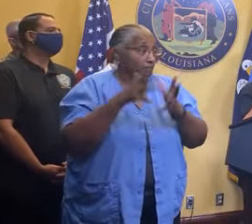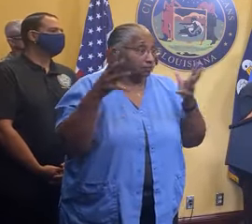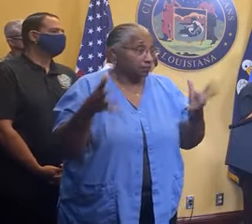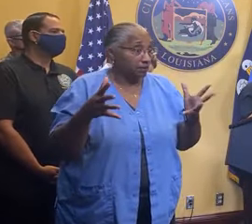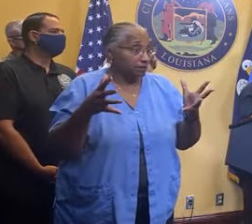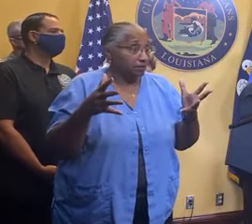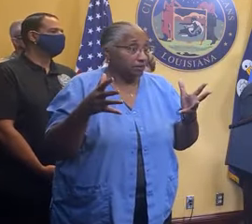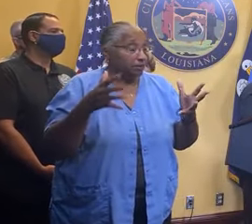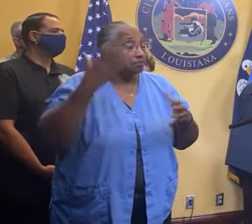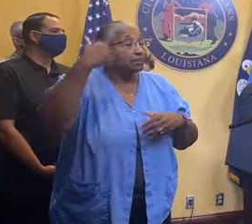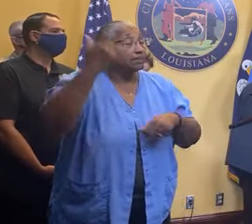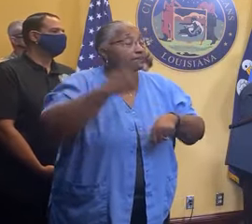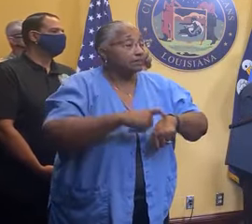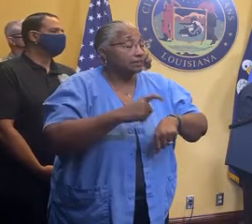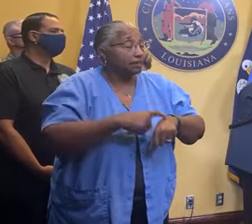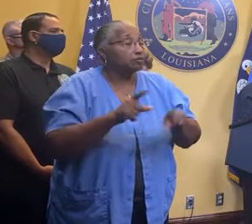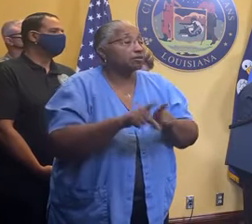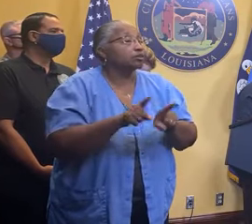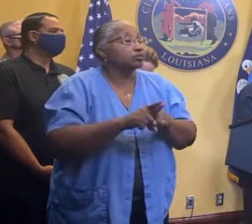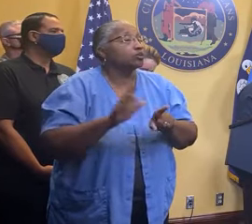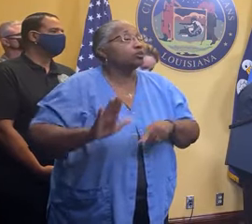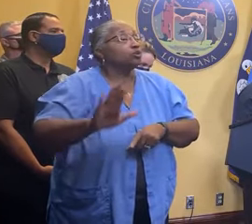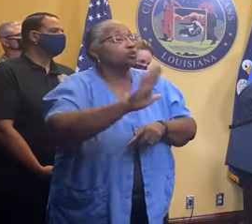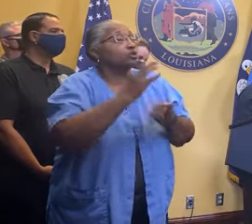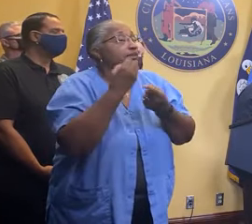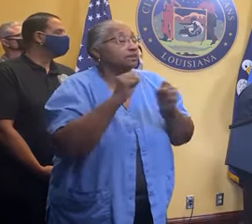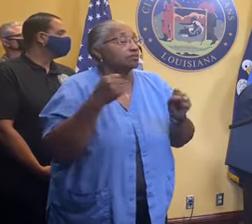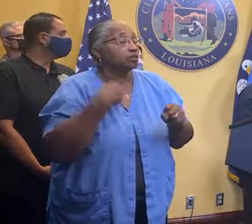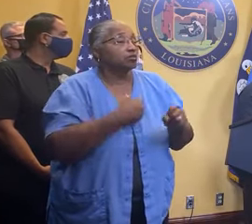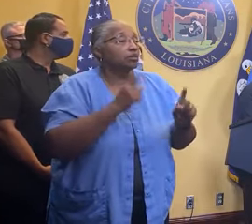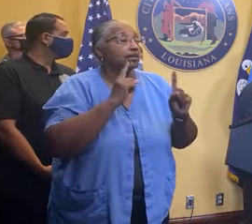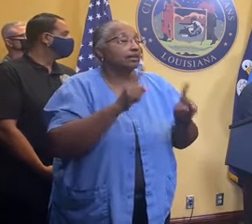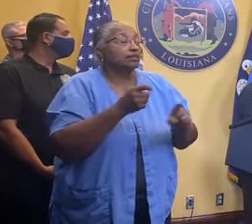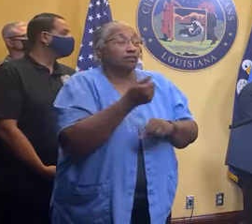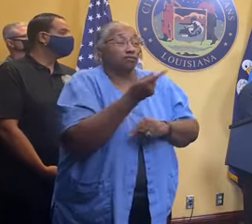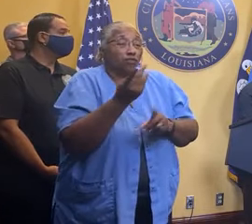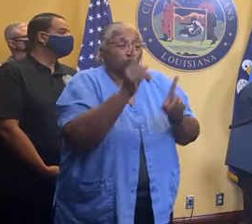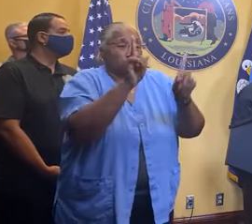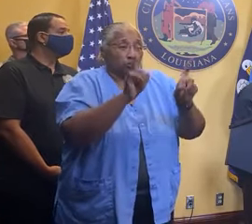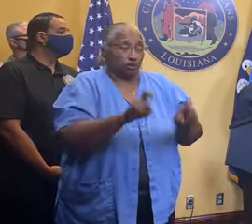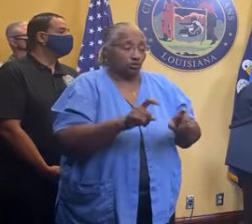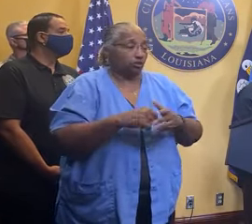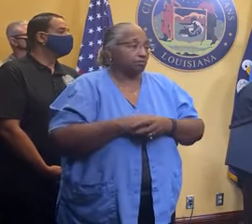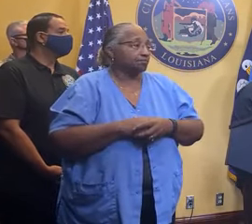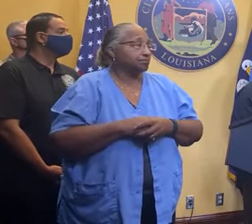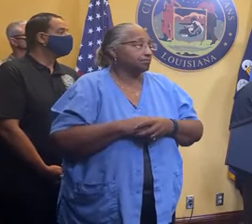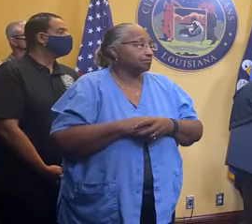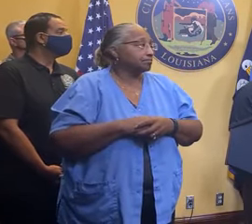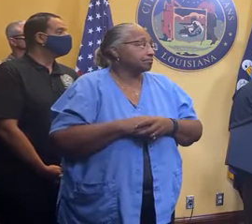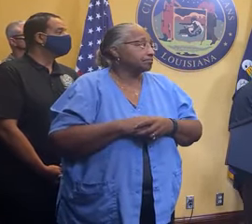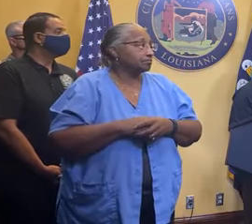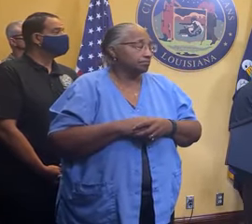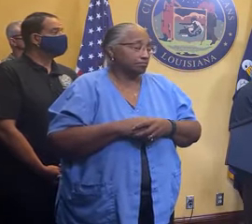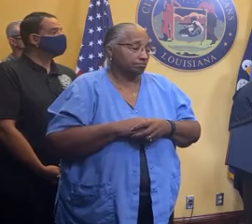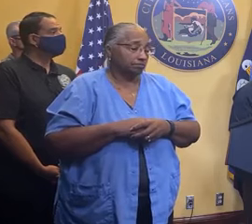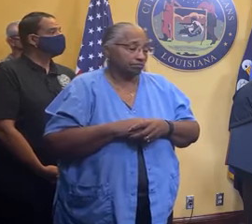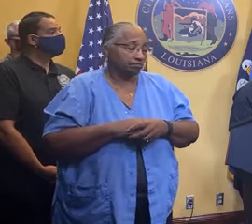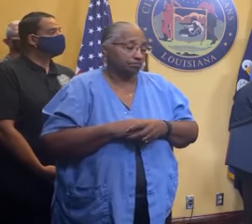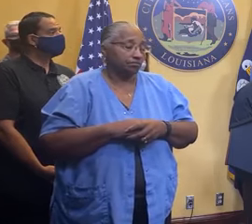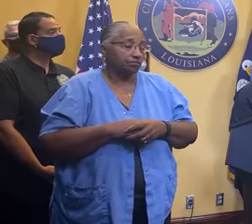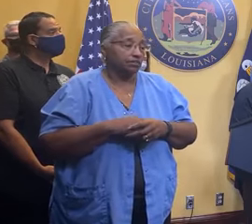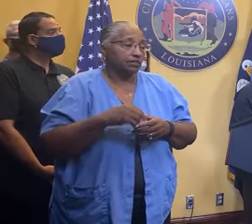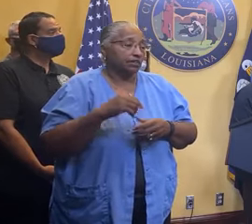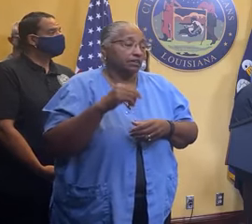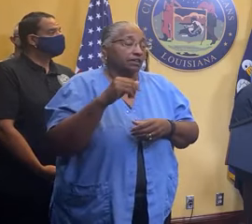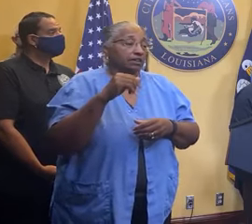And for the sake of time and for your safety, we'll answer few questions, and Allison. David Hammer, WWL.